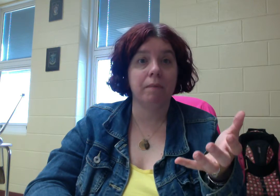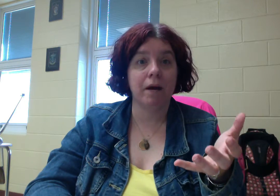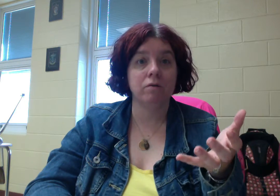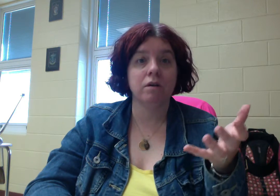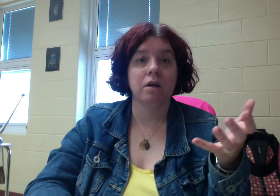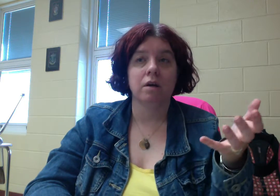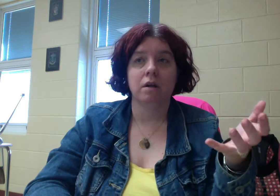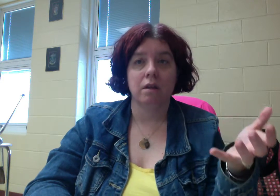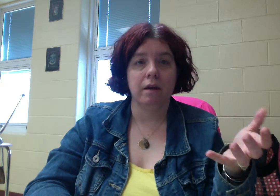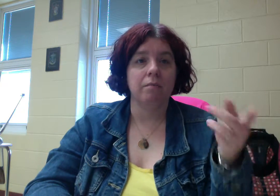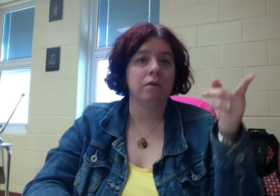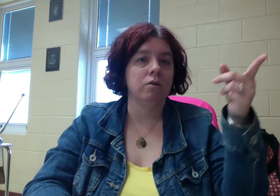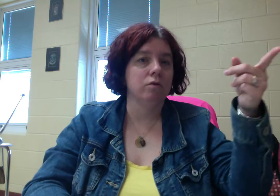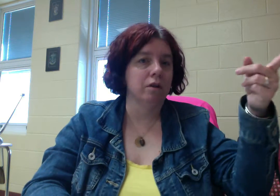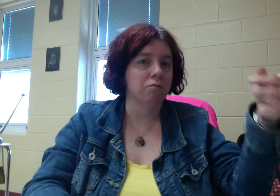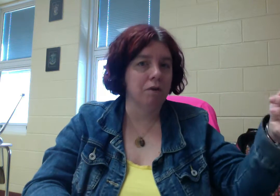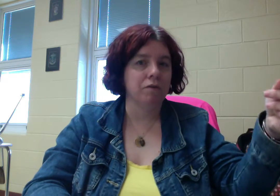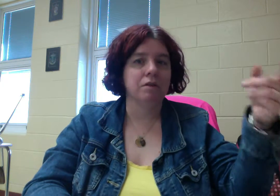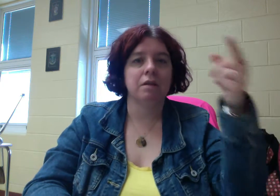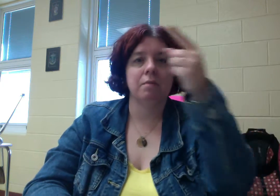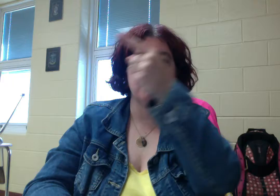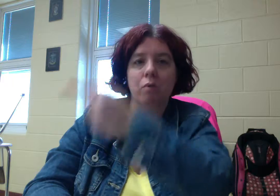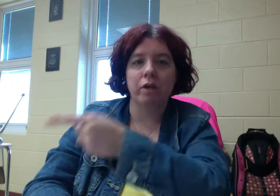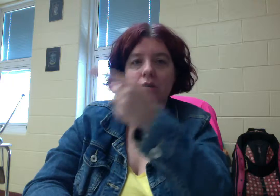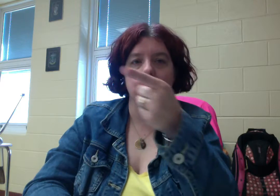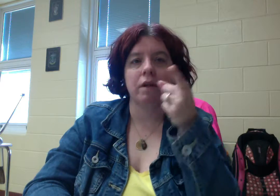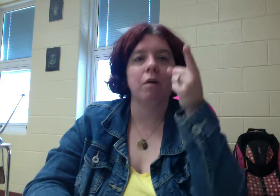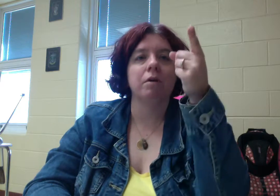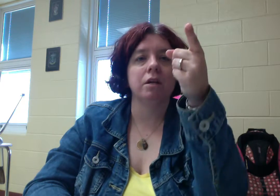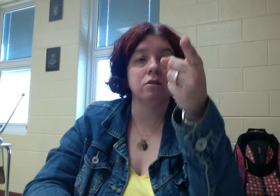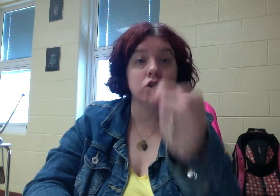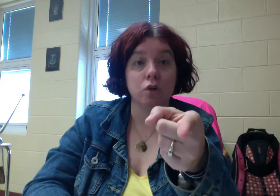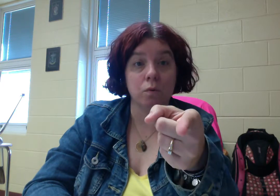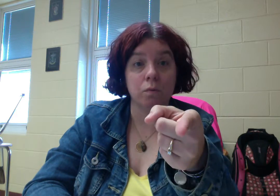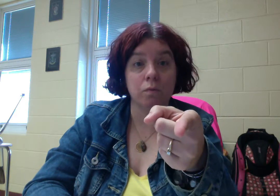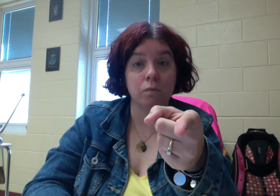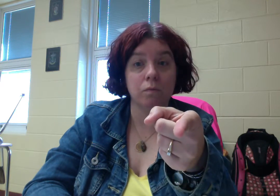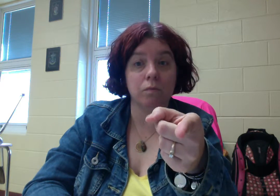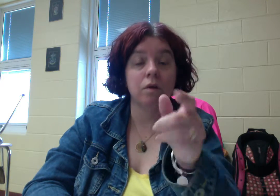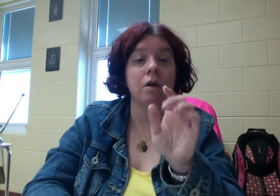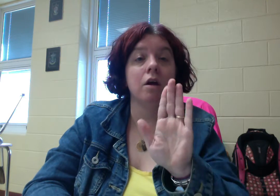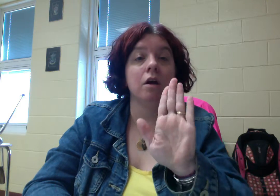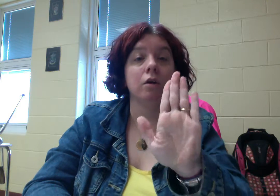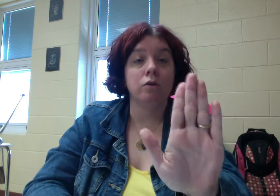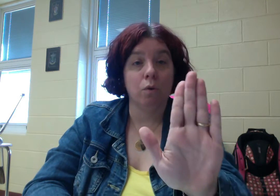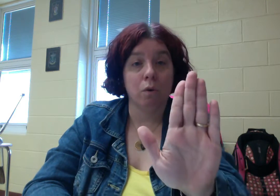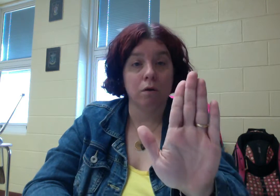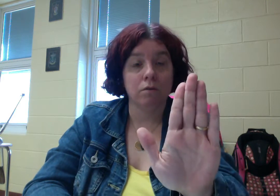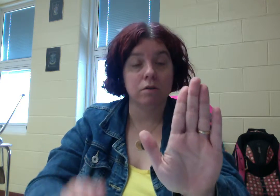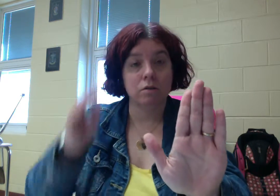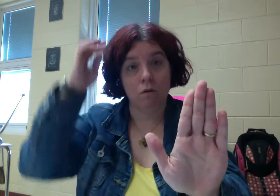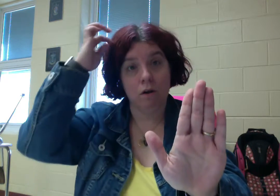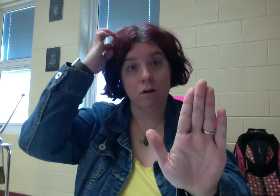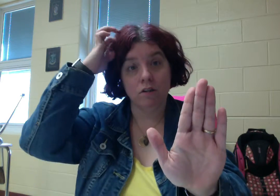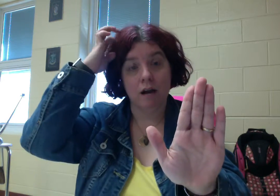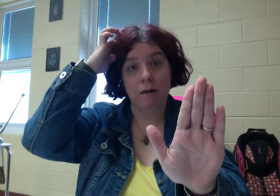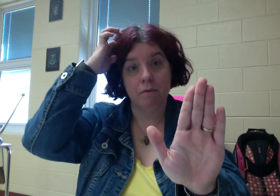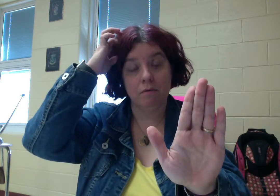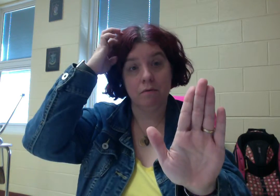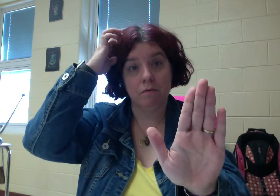about them, you can reference to them and point to where they are, but it's you. Your. This is no longer stop,